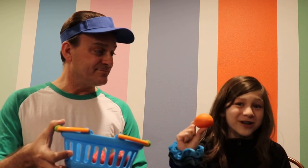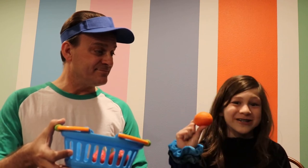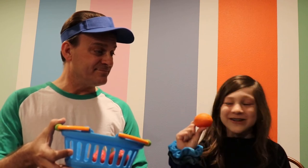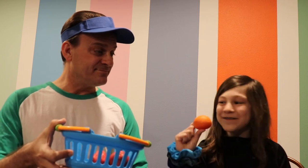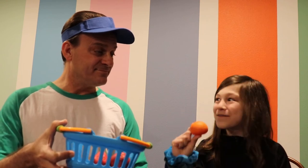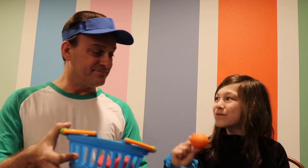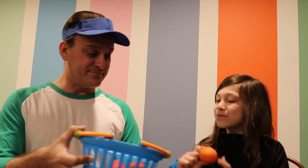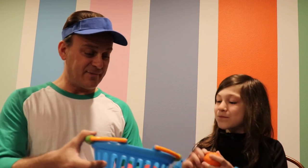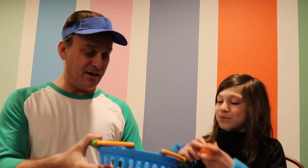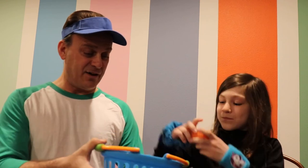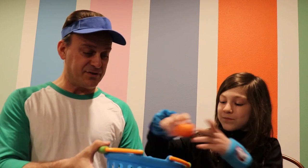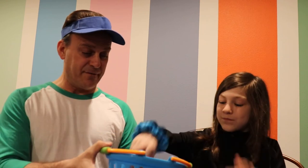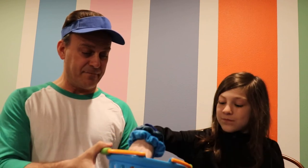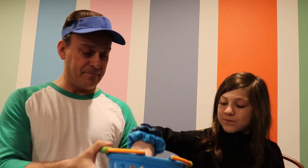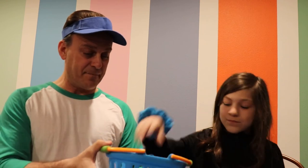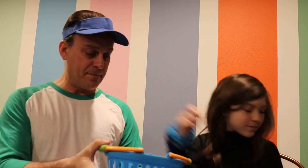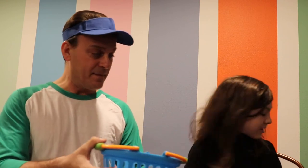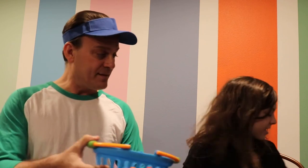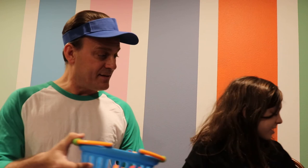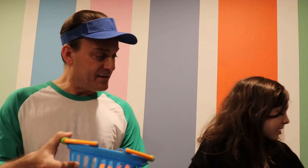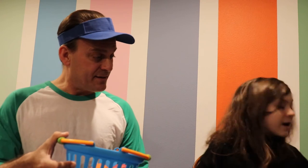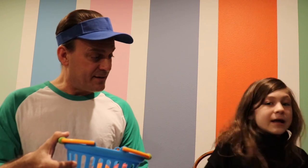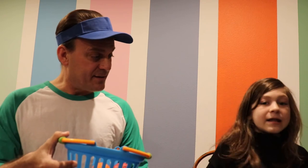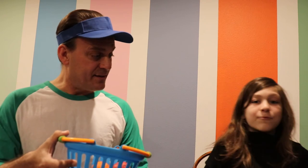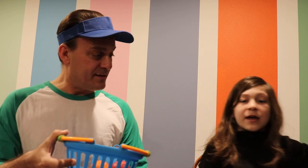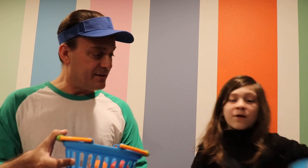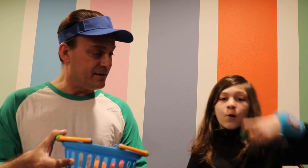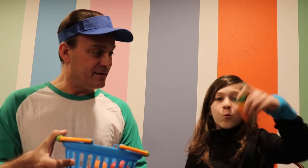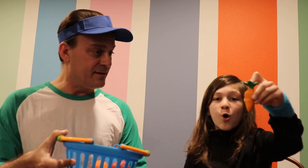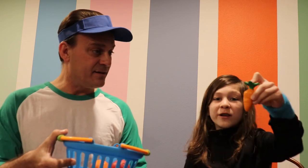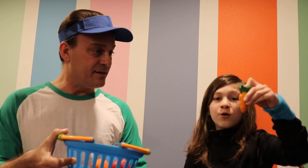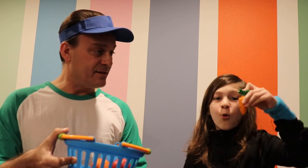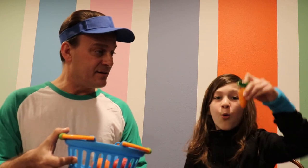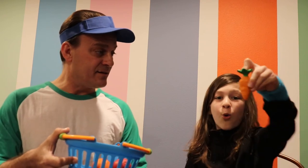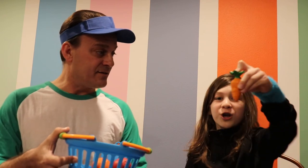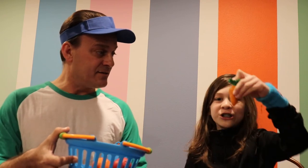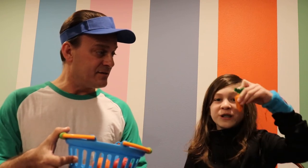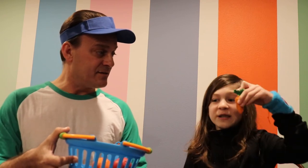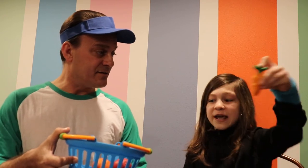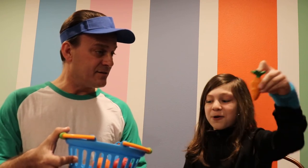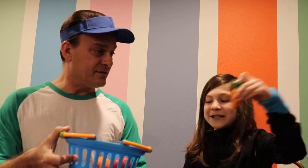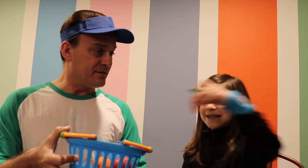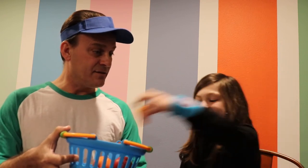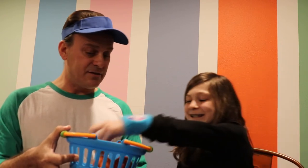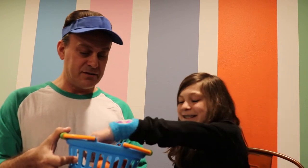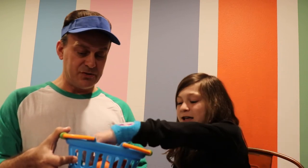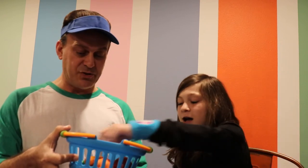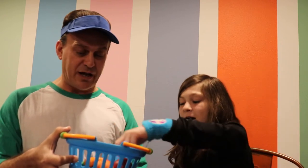orange. Awesome. Now I have 1 orange carrot. So now how